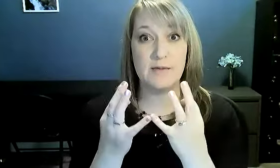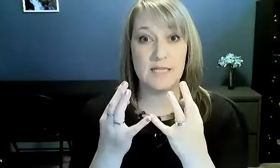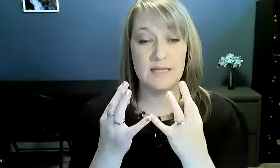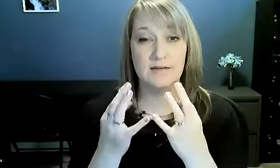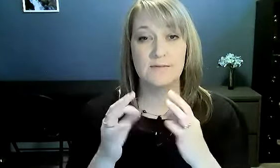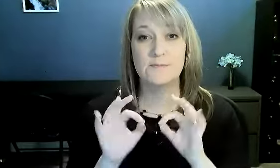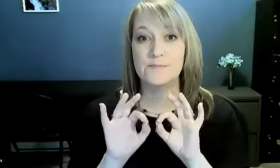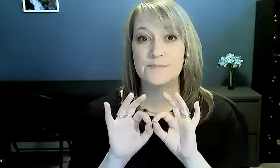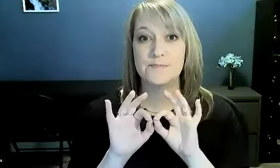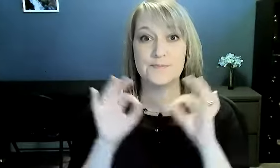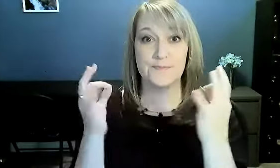Family.